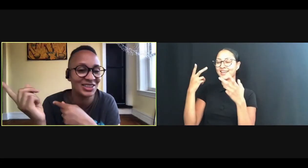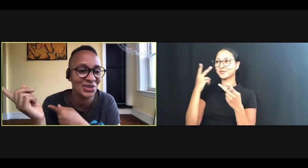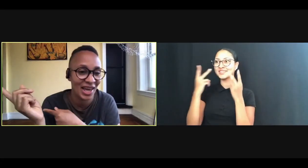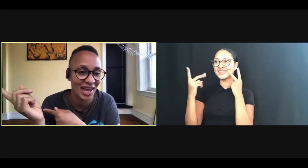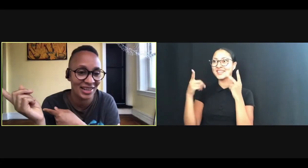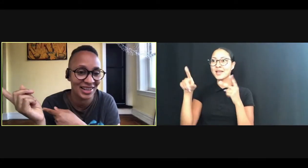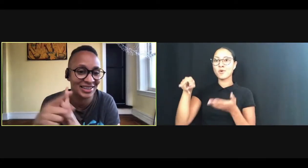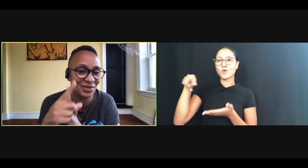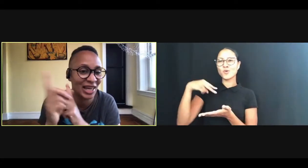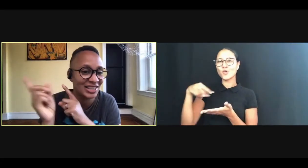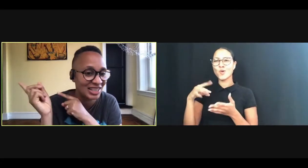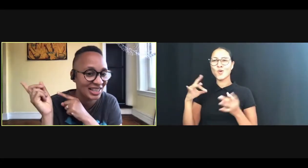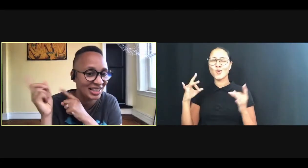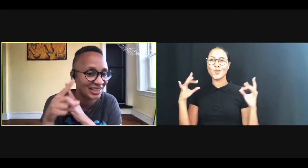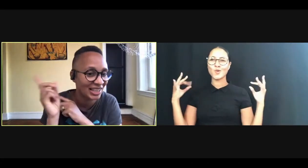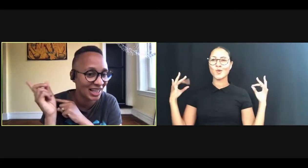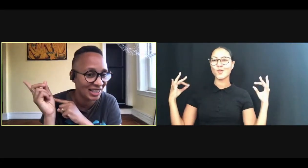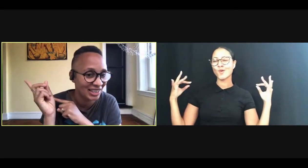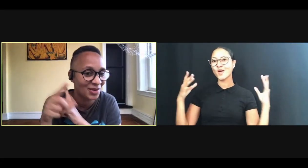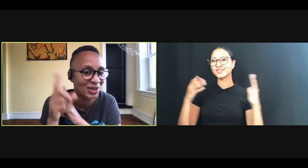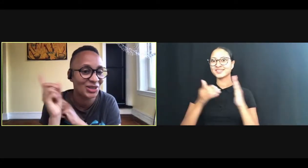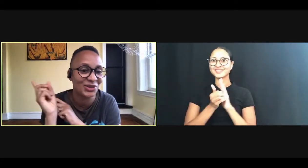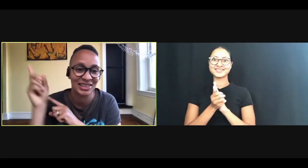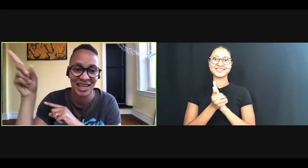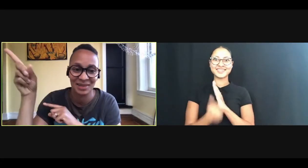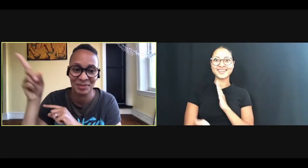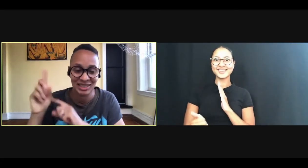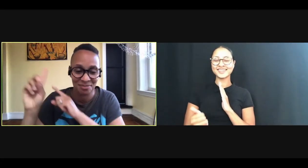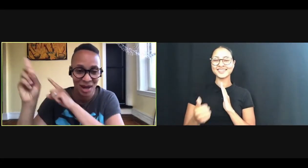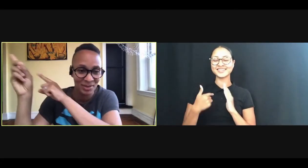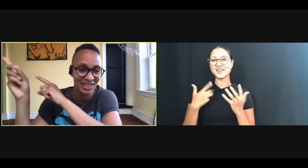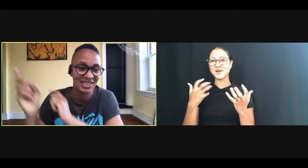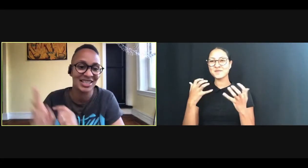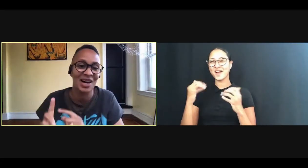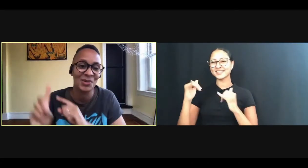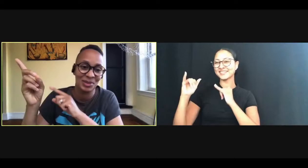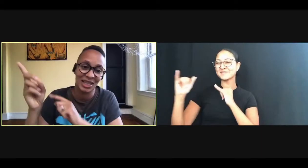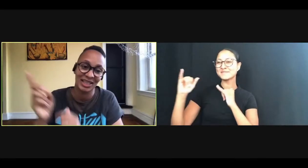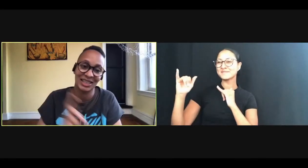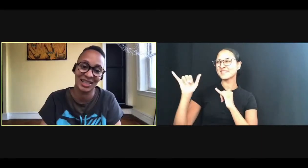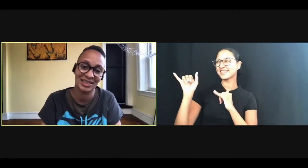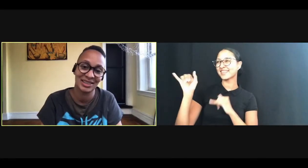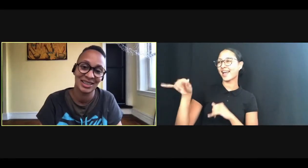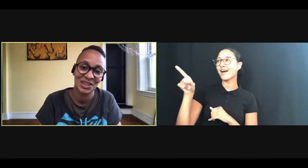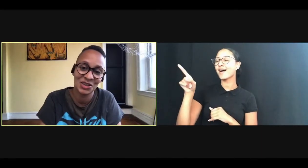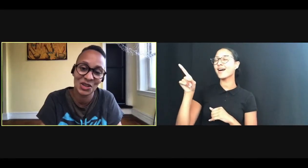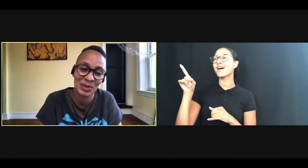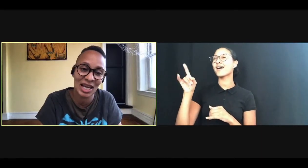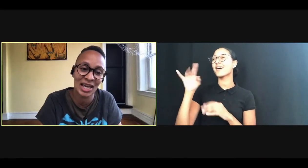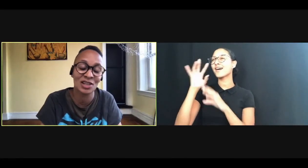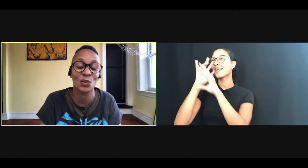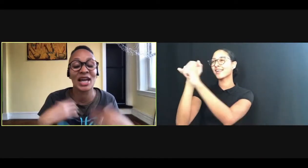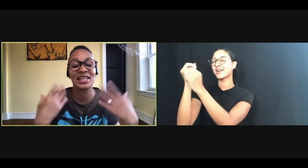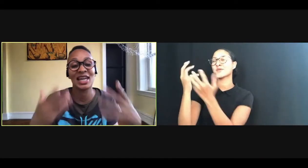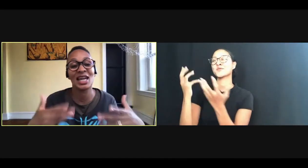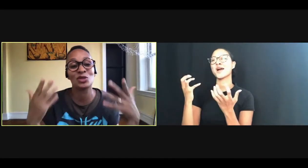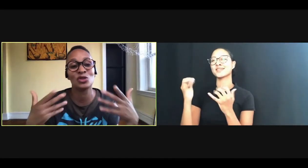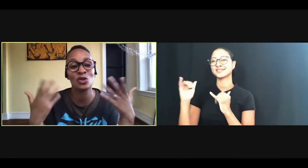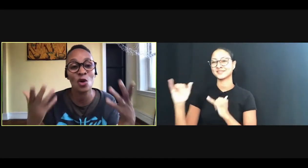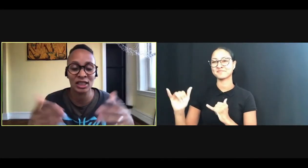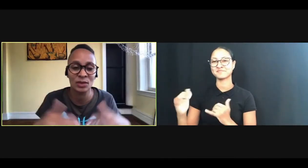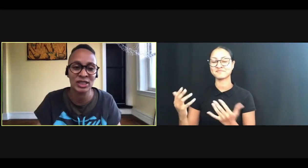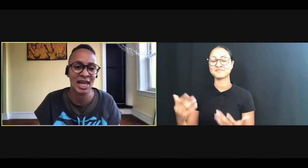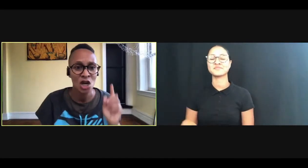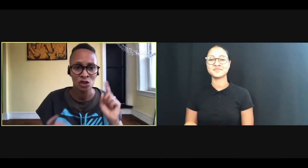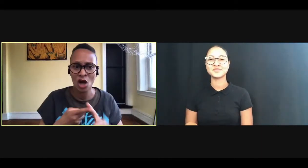I want to do that. Like that lady, I want to do it like that. Miss Mama Session, I want to be like that. You know what I'm saying? And so when I